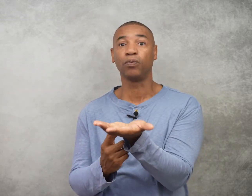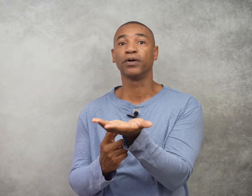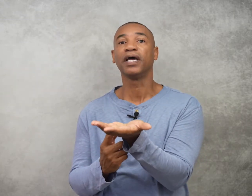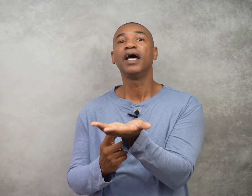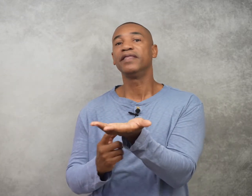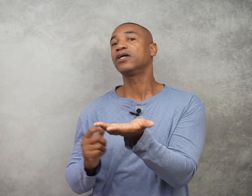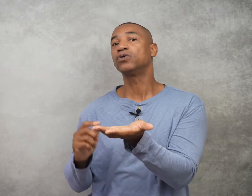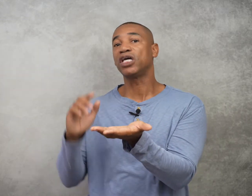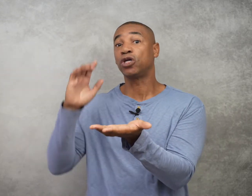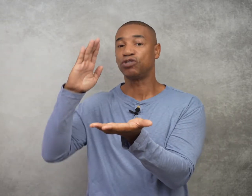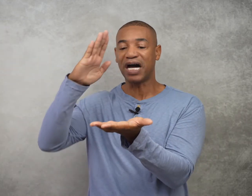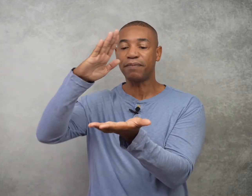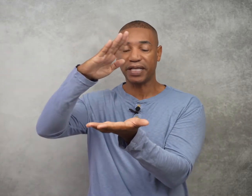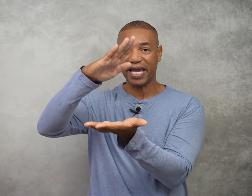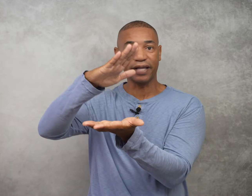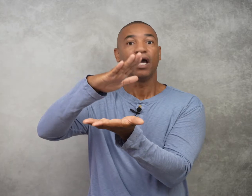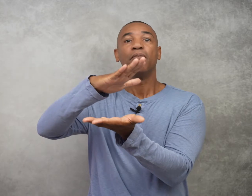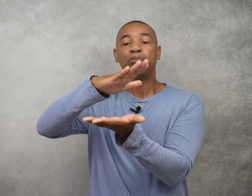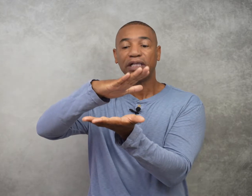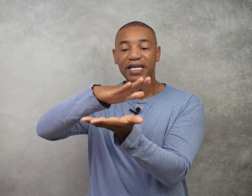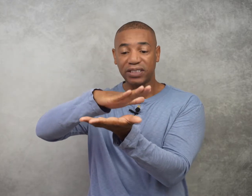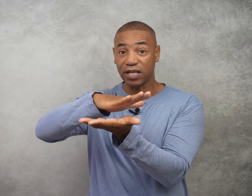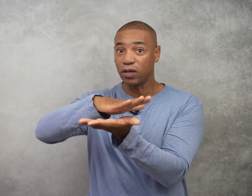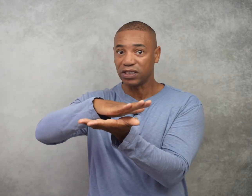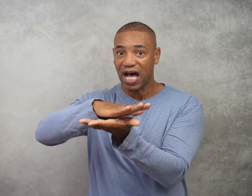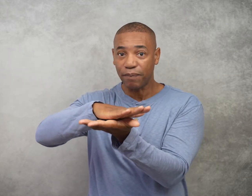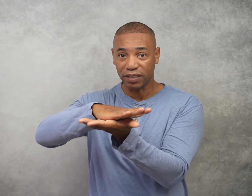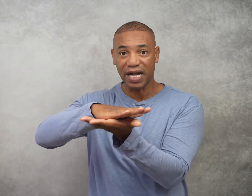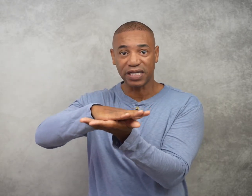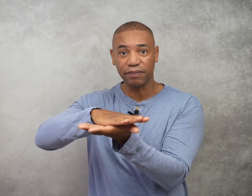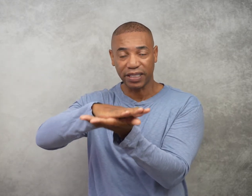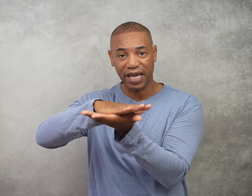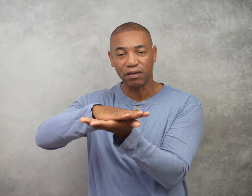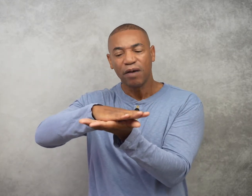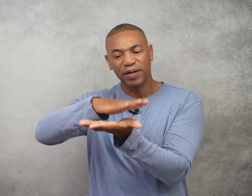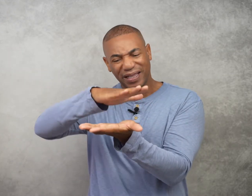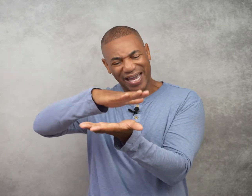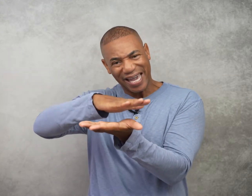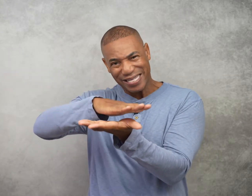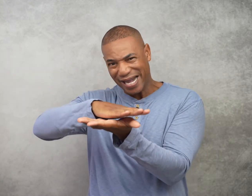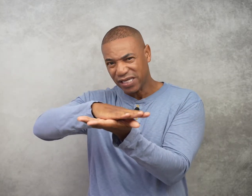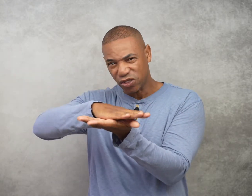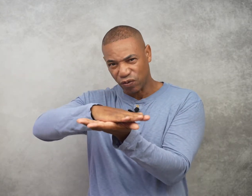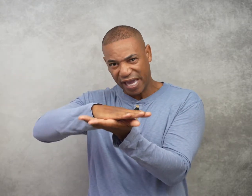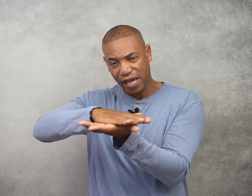upward. Now you'll take your dominant hand, place that on top of the non-dominant hand, but like a 90-degree angle,